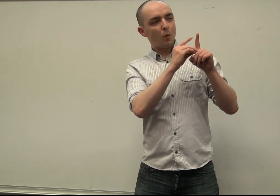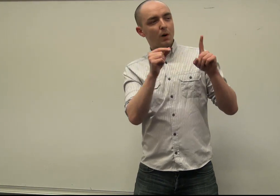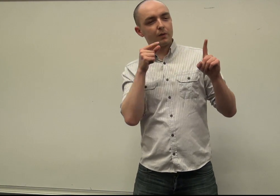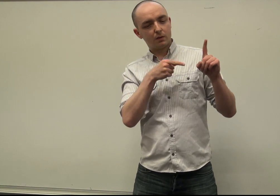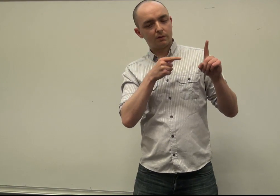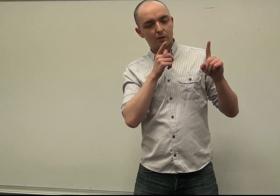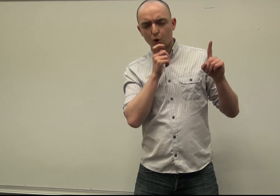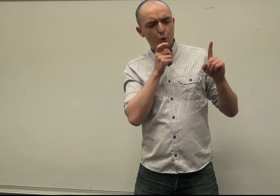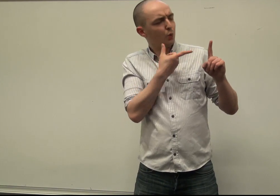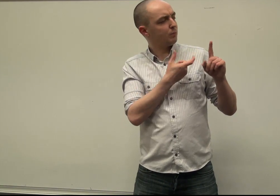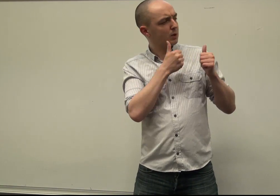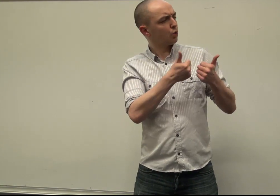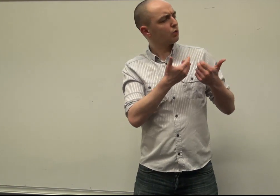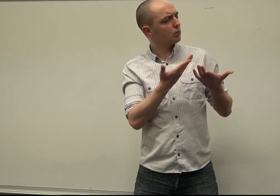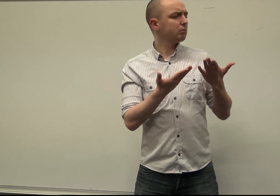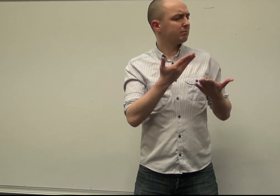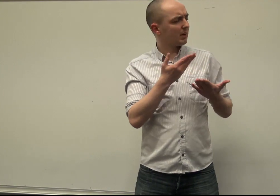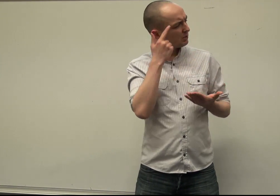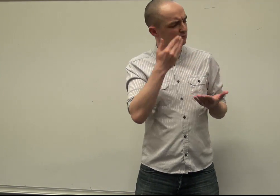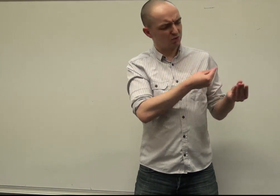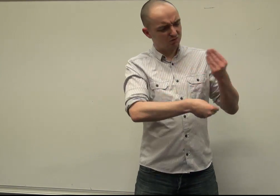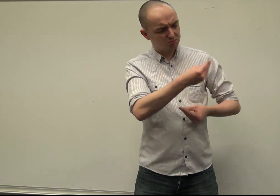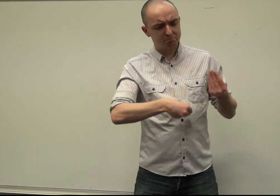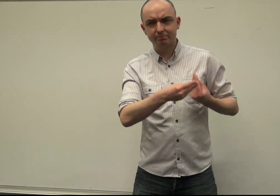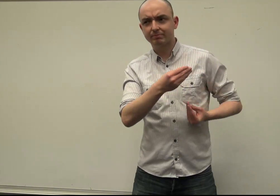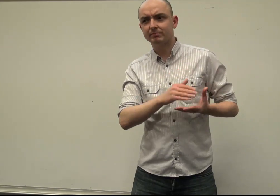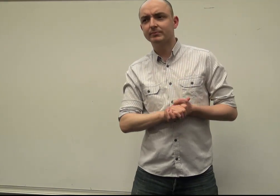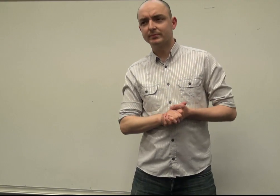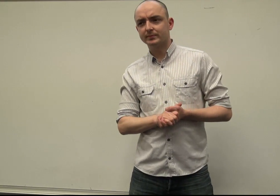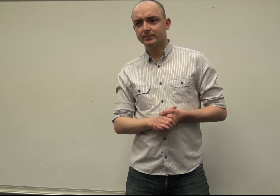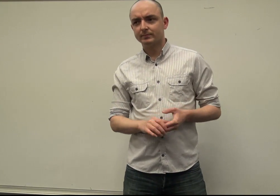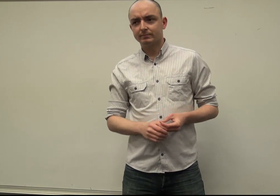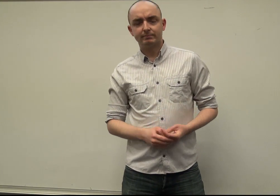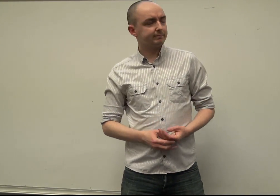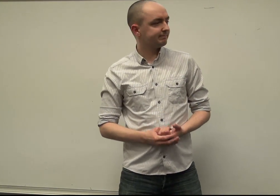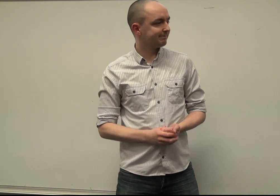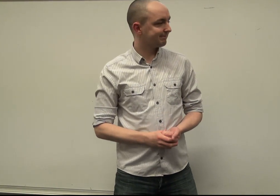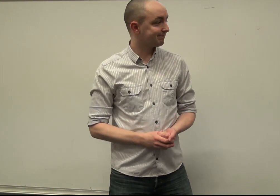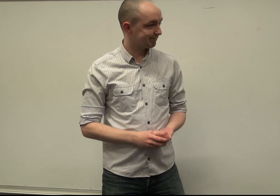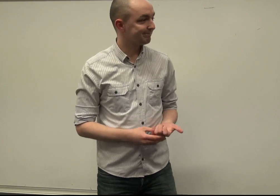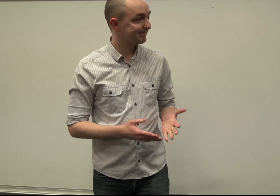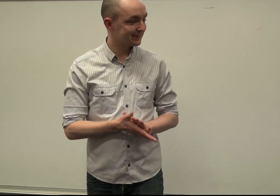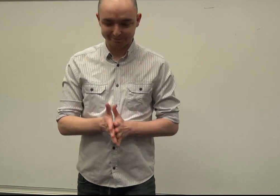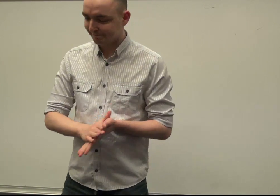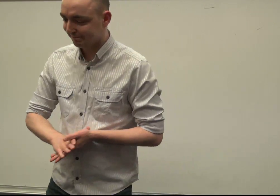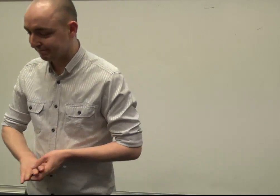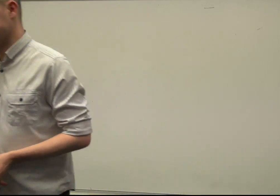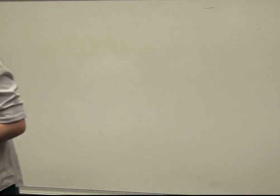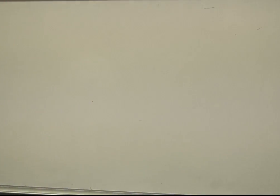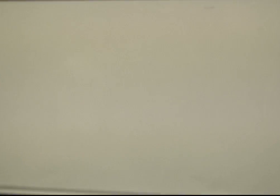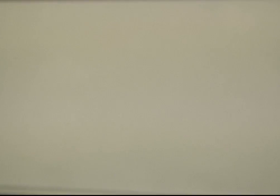know sign language. So who are the role models for those very young deaf babies that are born to hearing